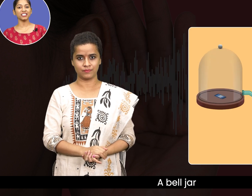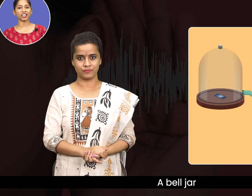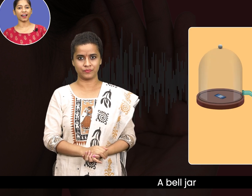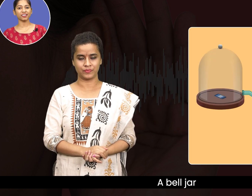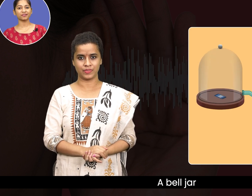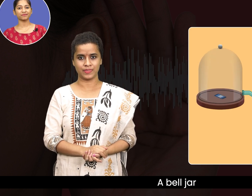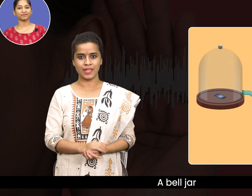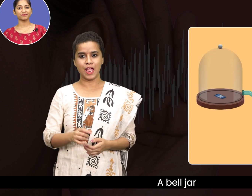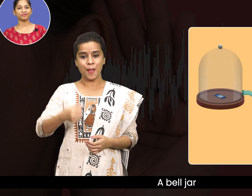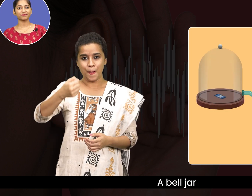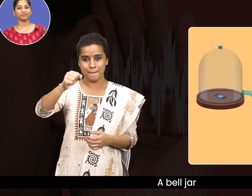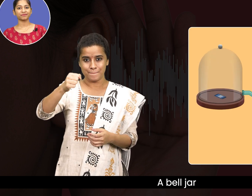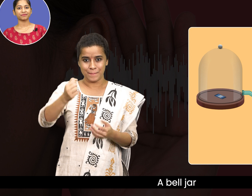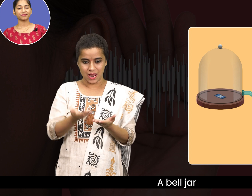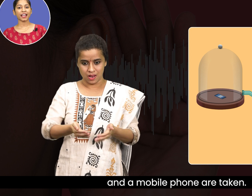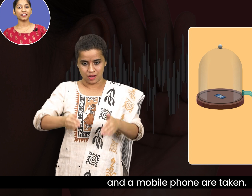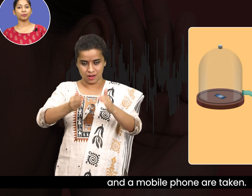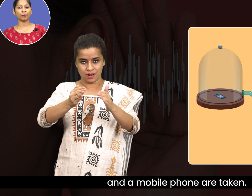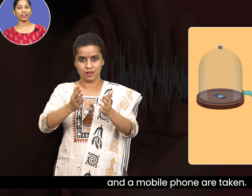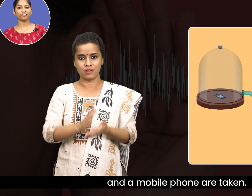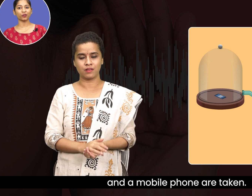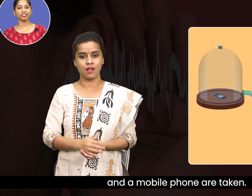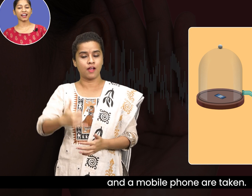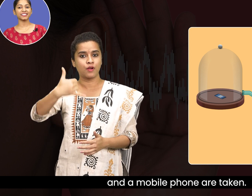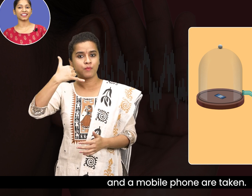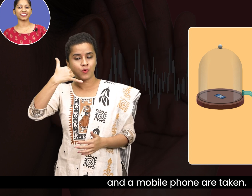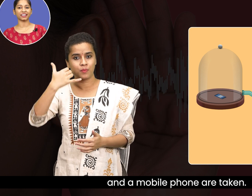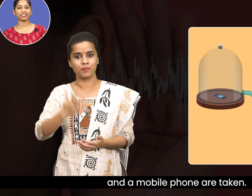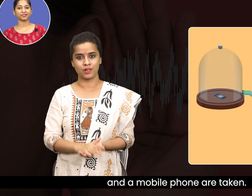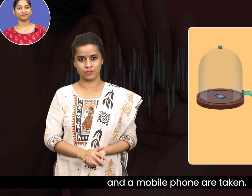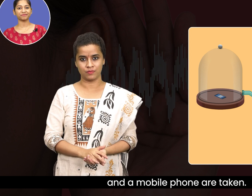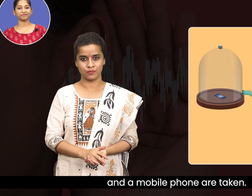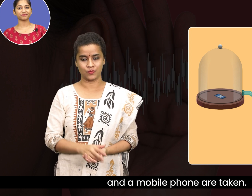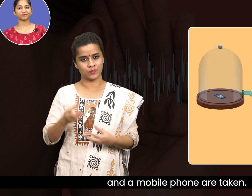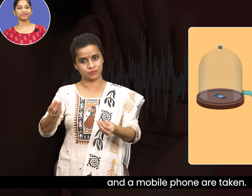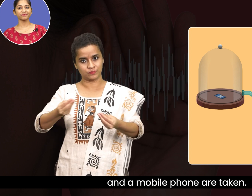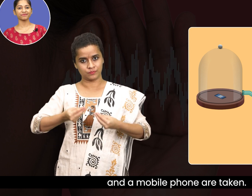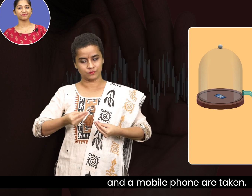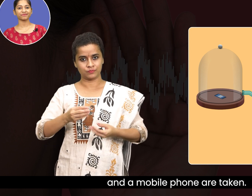A bell jar and a mobile phone are taken.